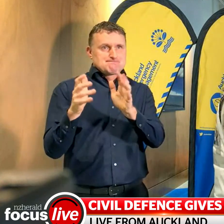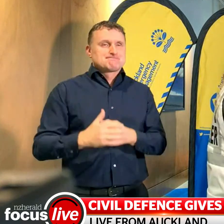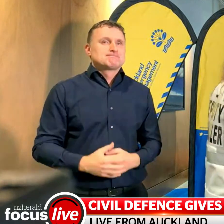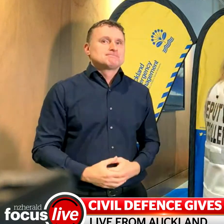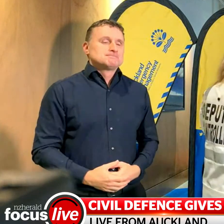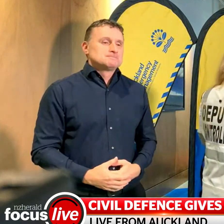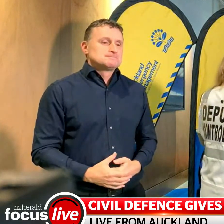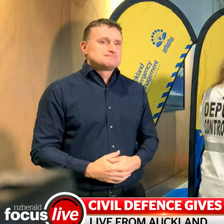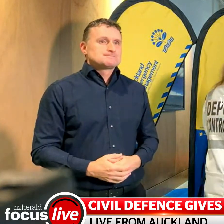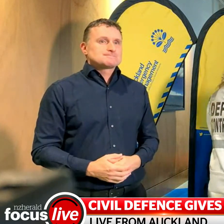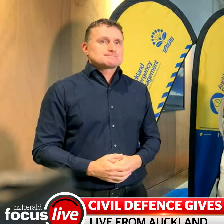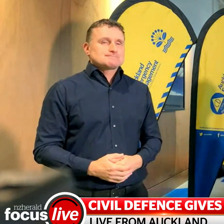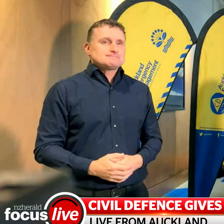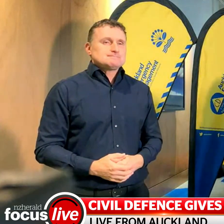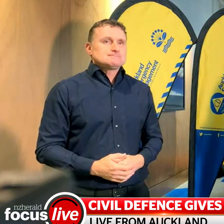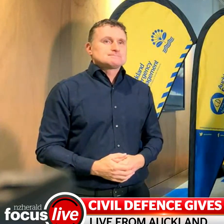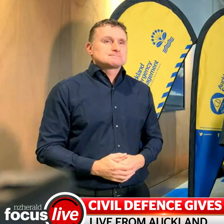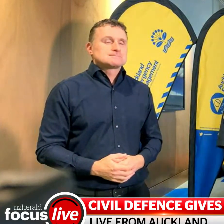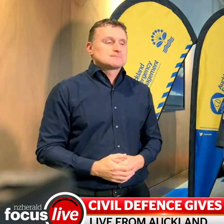well.